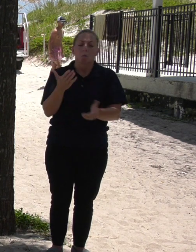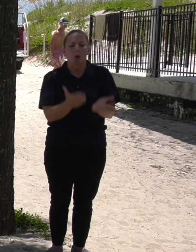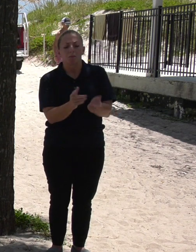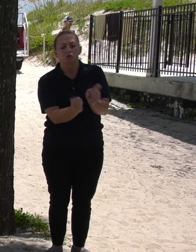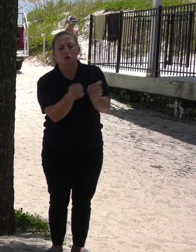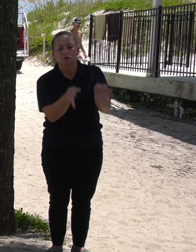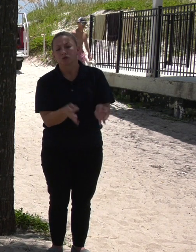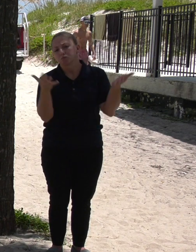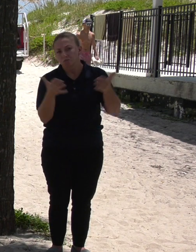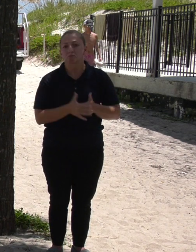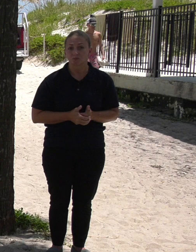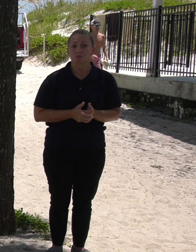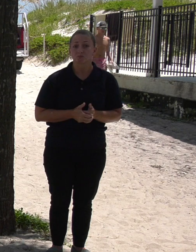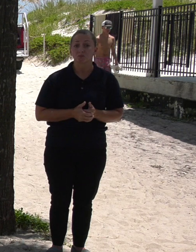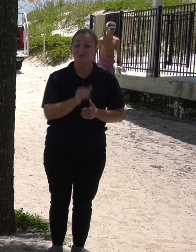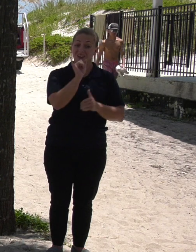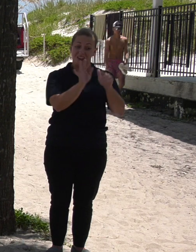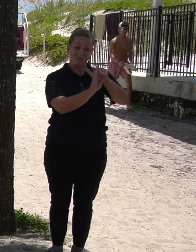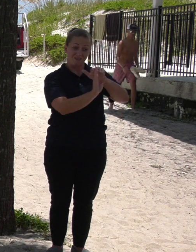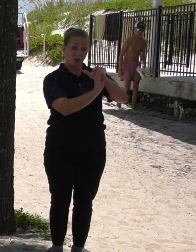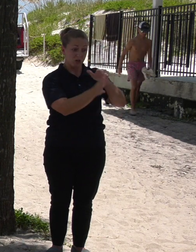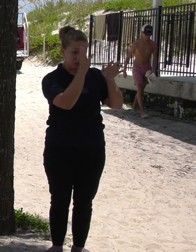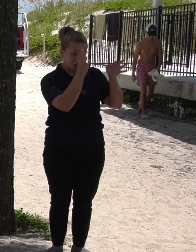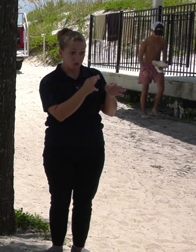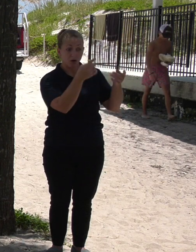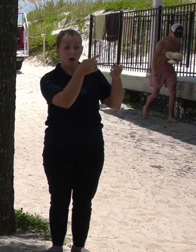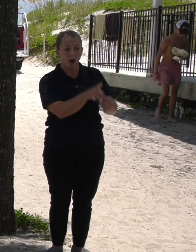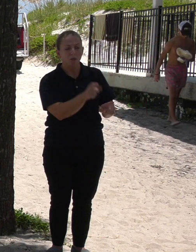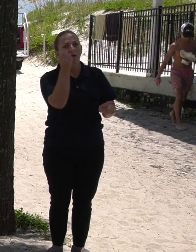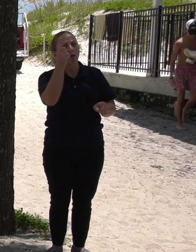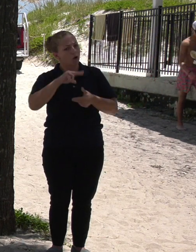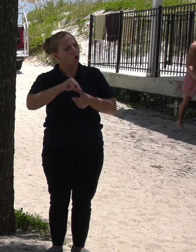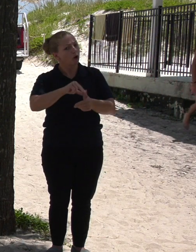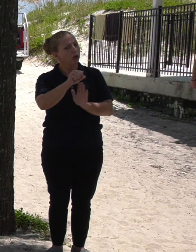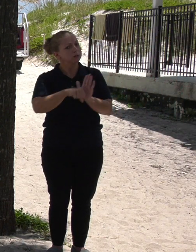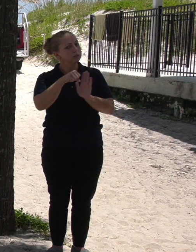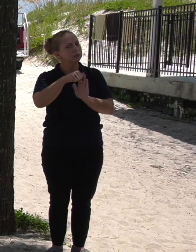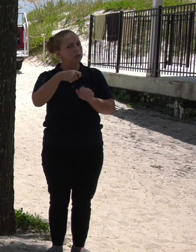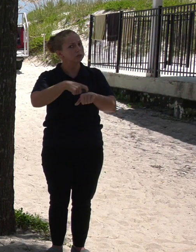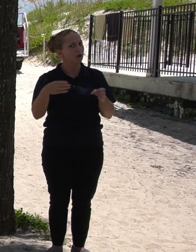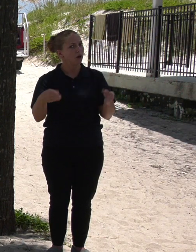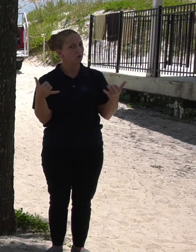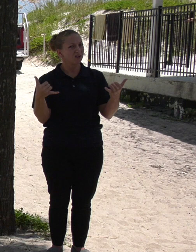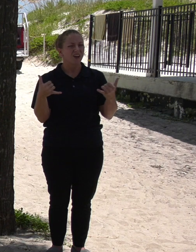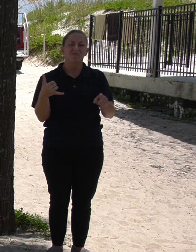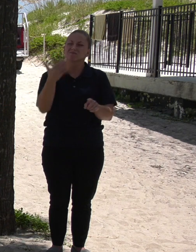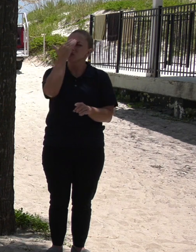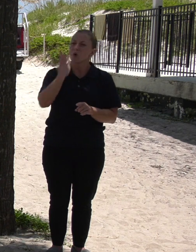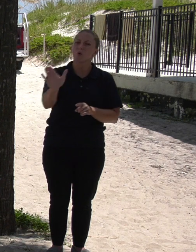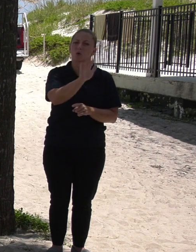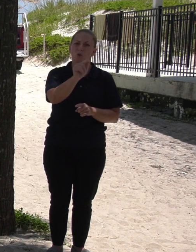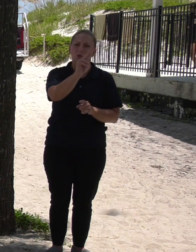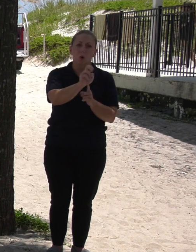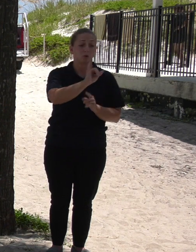If decisions are made on evacuations, and because we're in hurricane season, people should just be ready. This is a good time to know your zone. Go to the